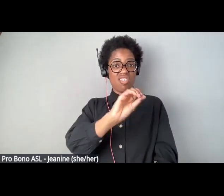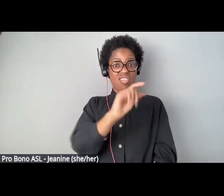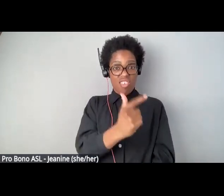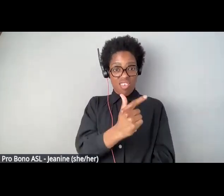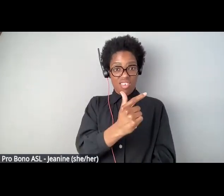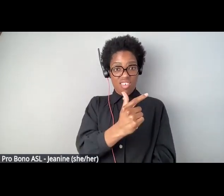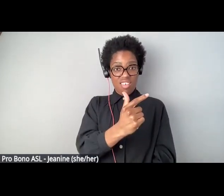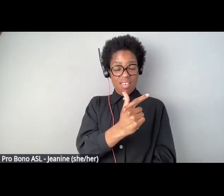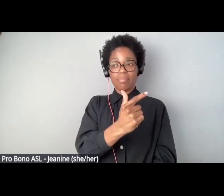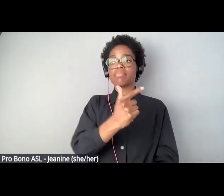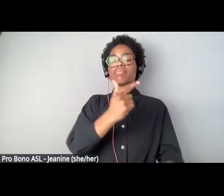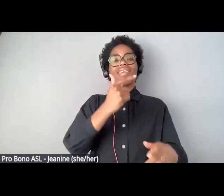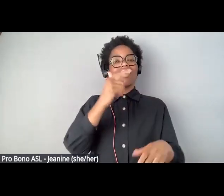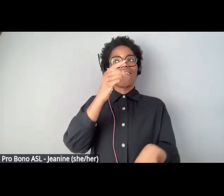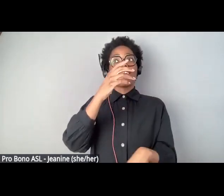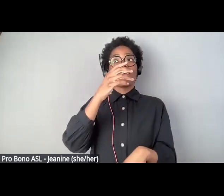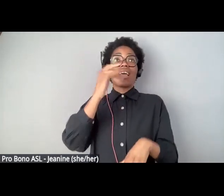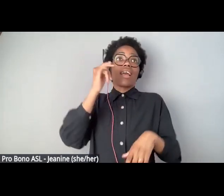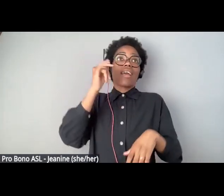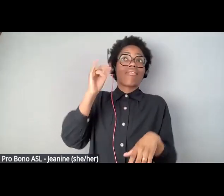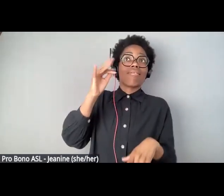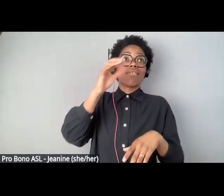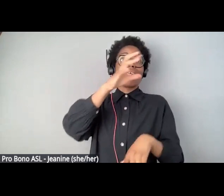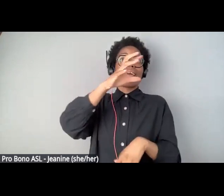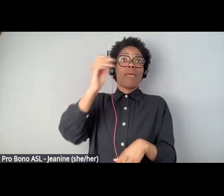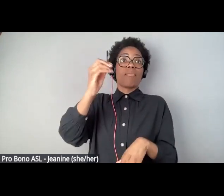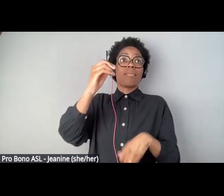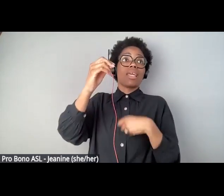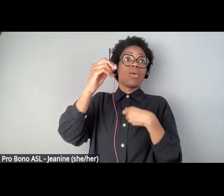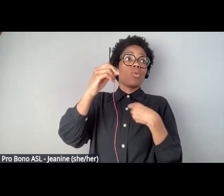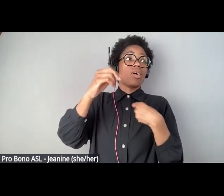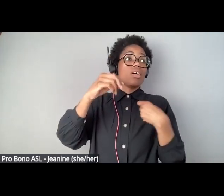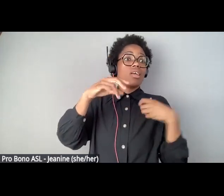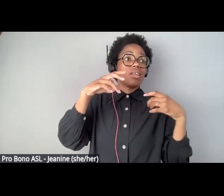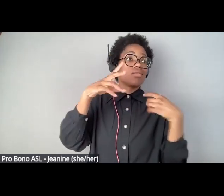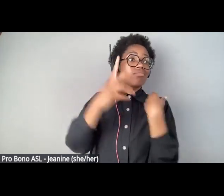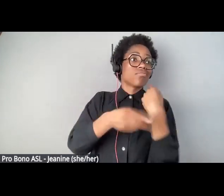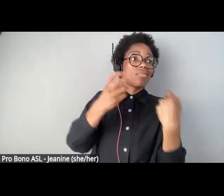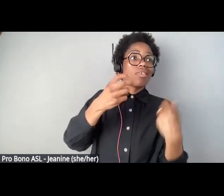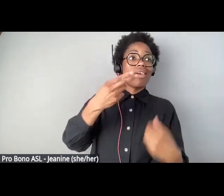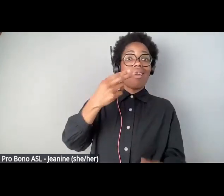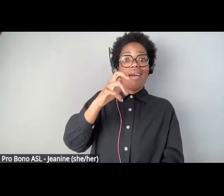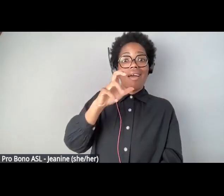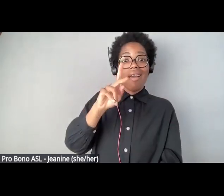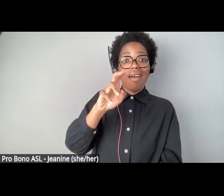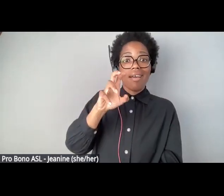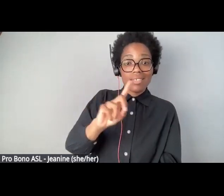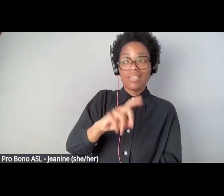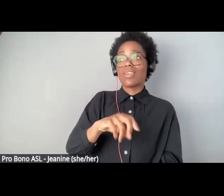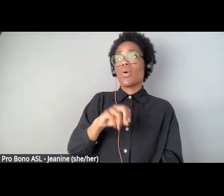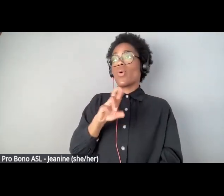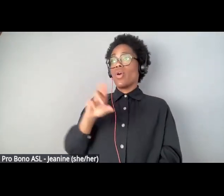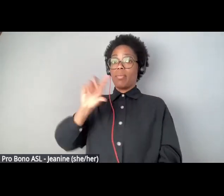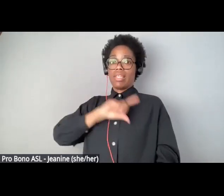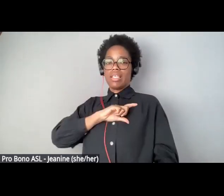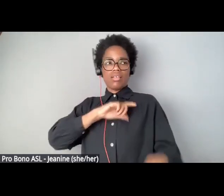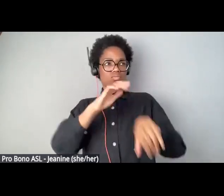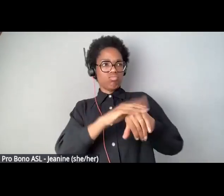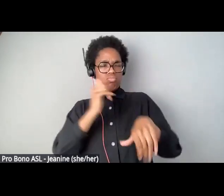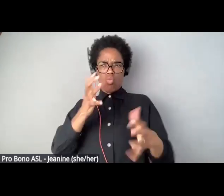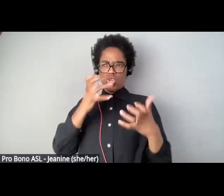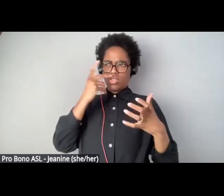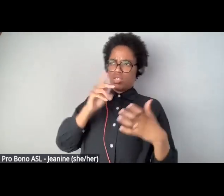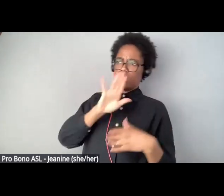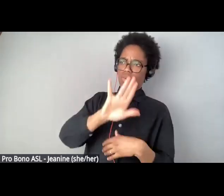hand over your full record of connections to the police if asked. So this is that privacy mentality thing, right? You don't have to be looking over your shoulder